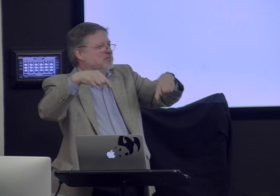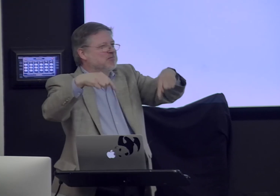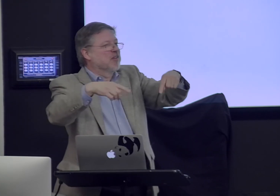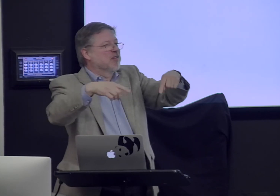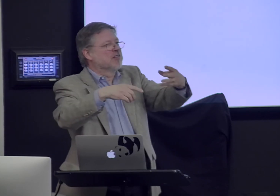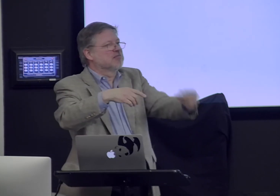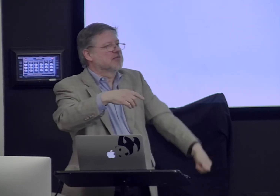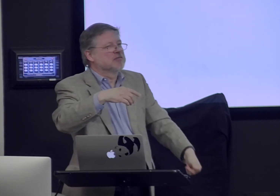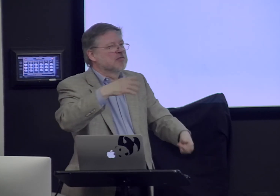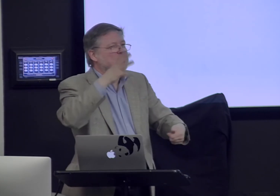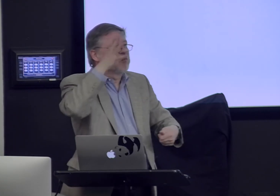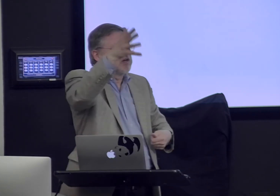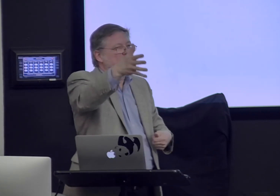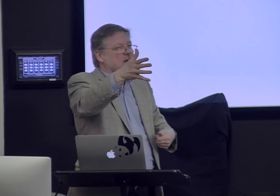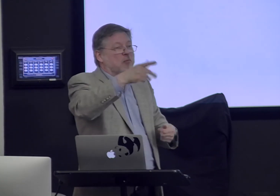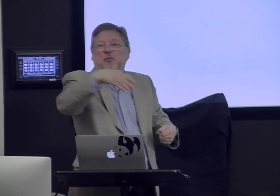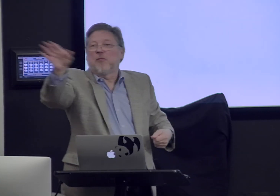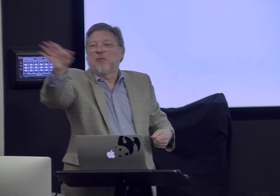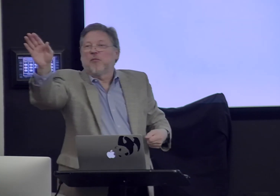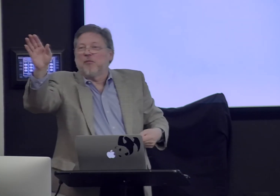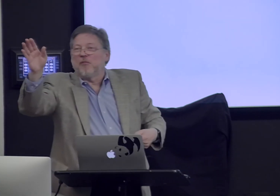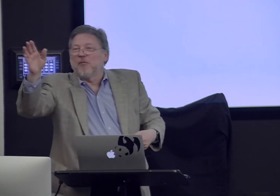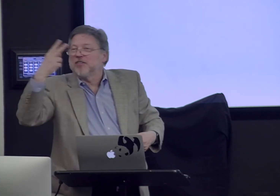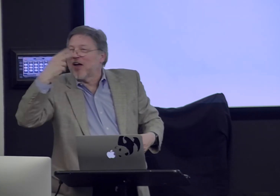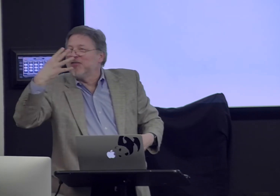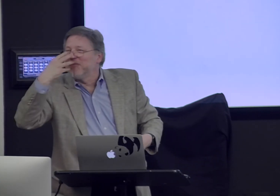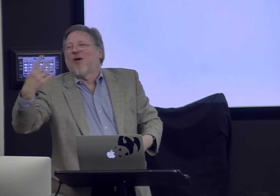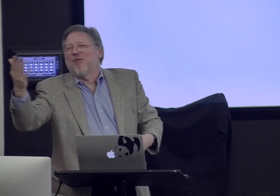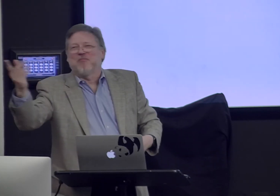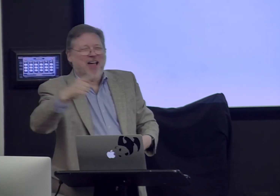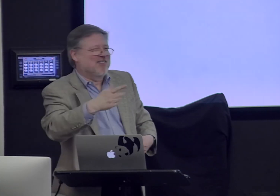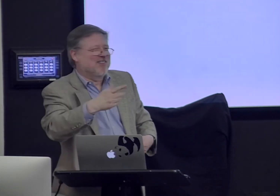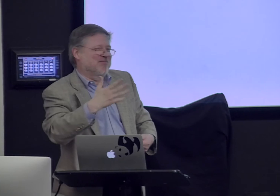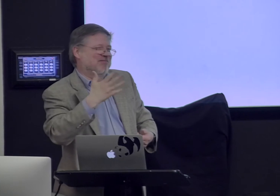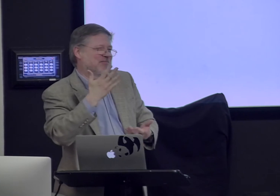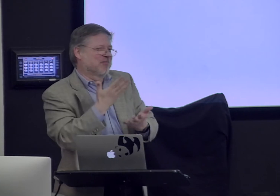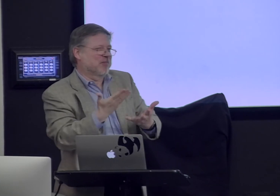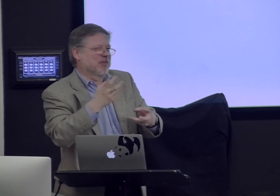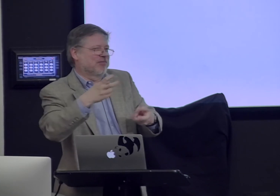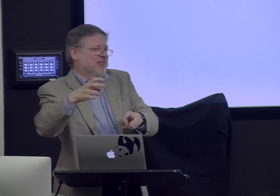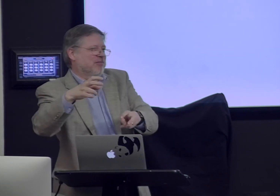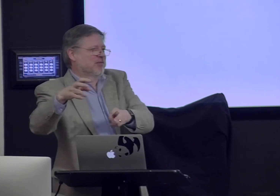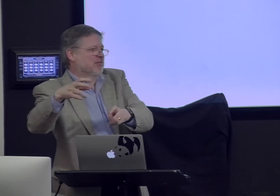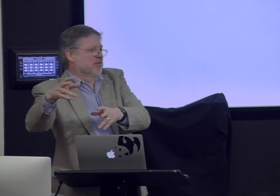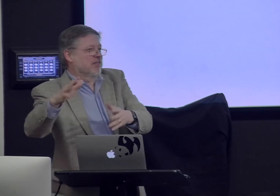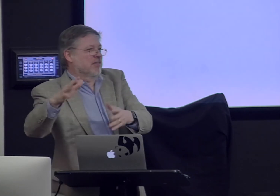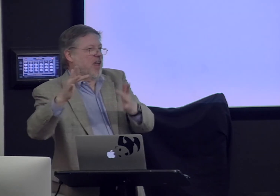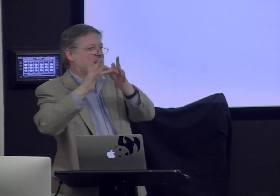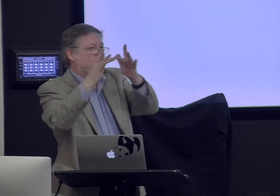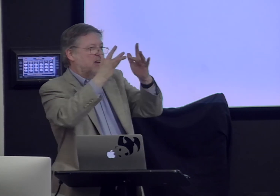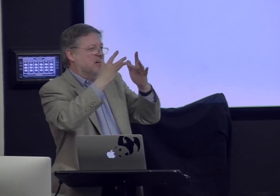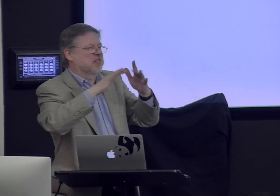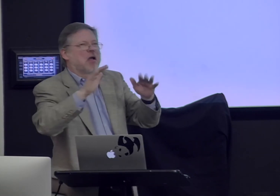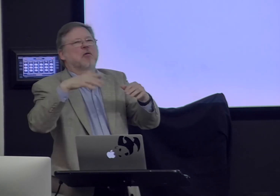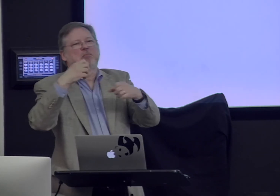single fang, both fangs, and that all of that variety is tolerated when people move to a metropolitan area